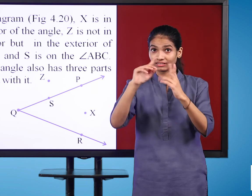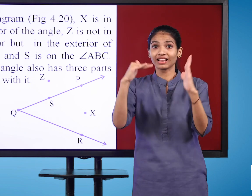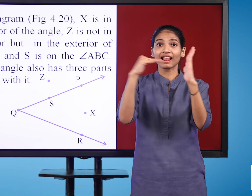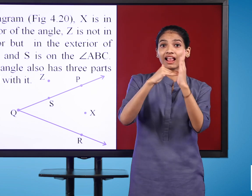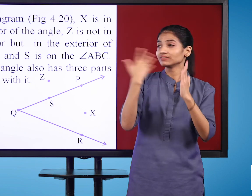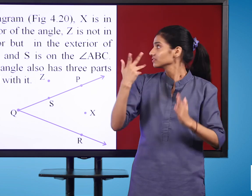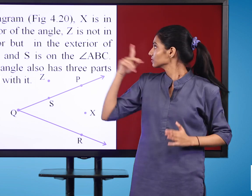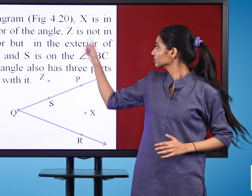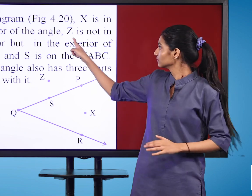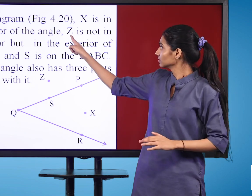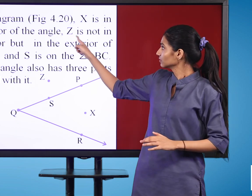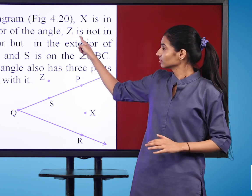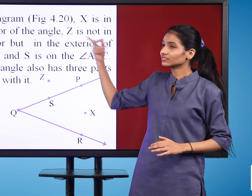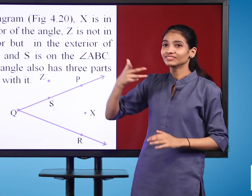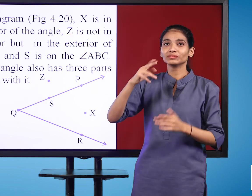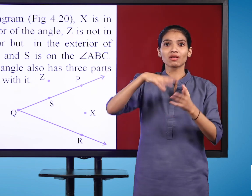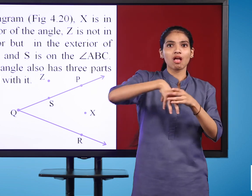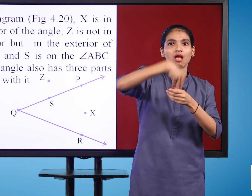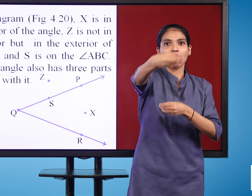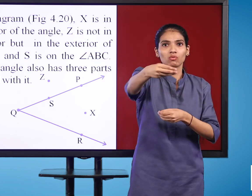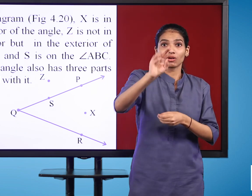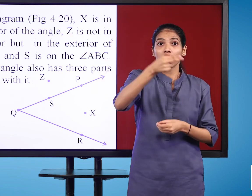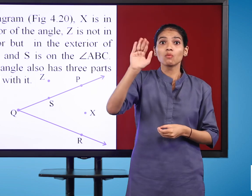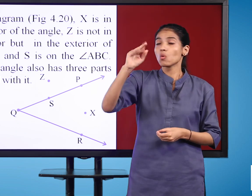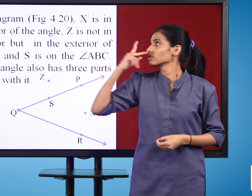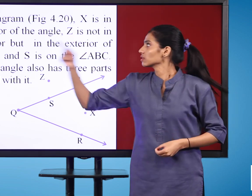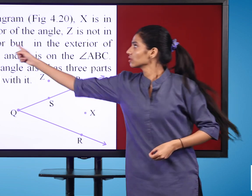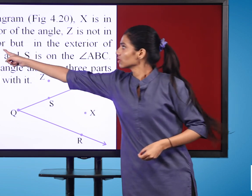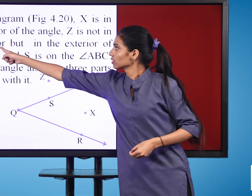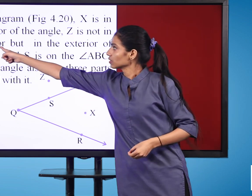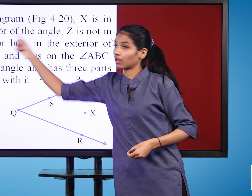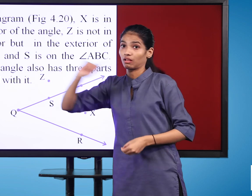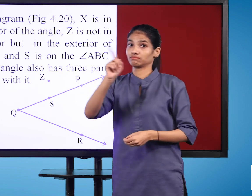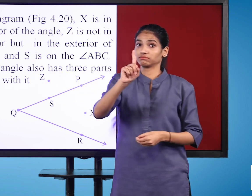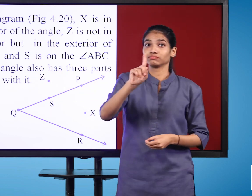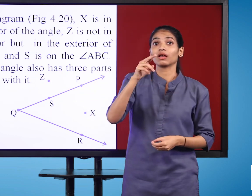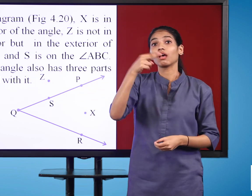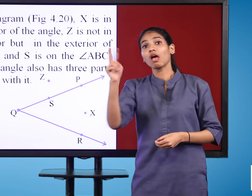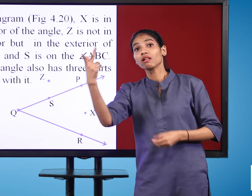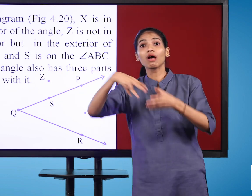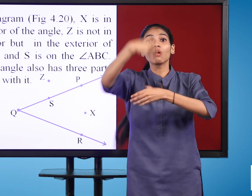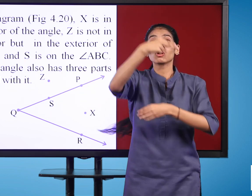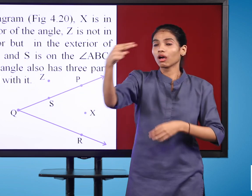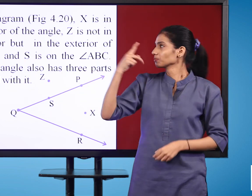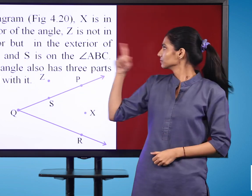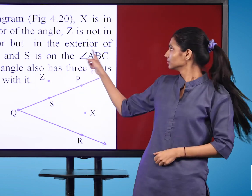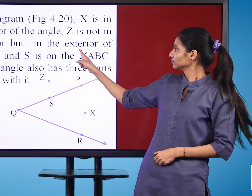Z is not in the interior but in the exterior of the angle, and S is on the angle